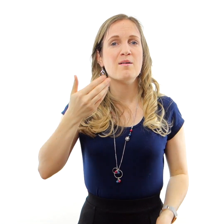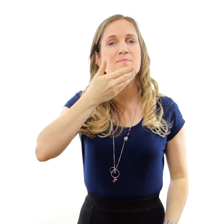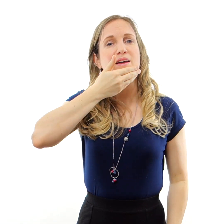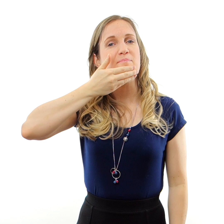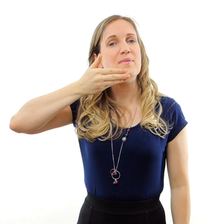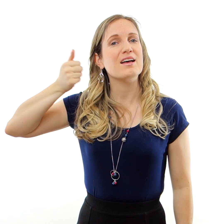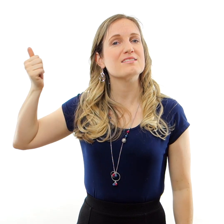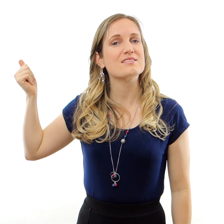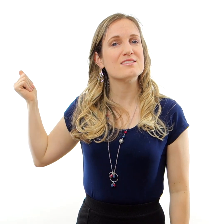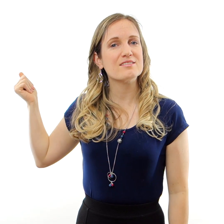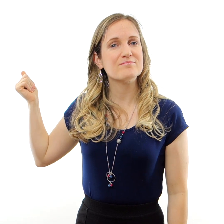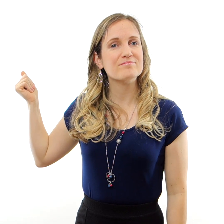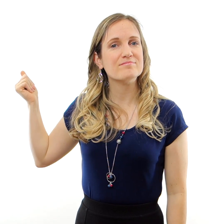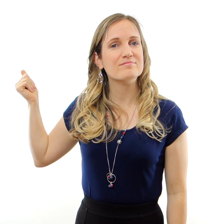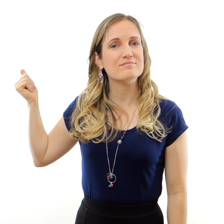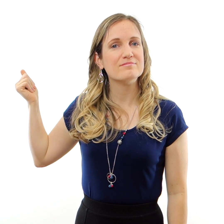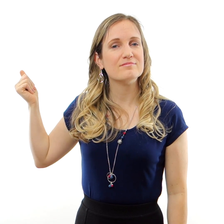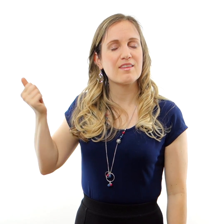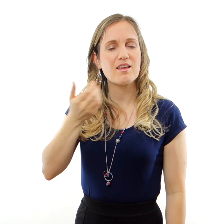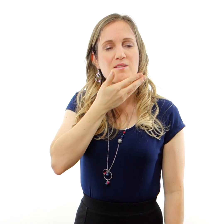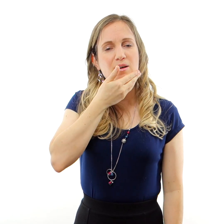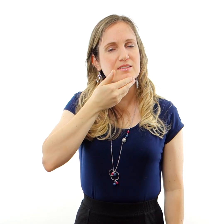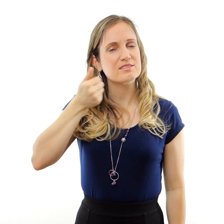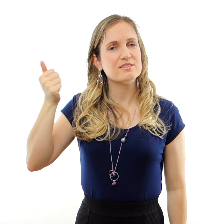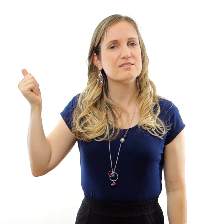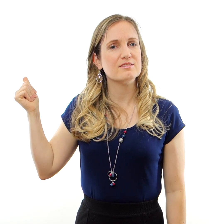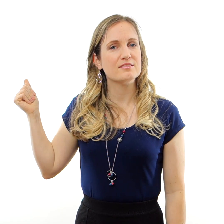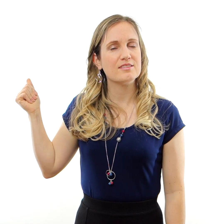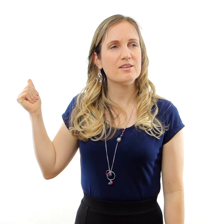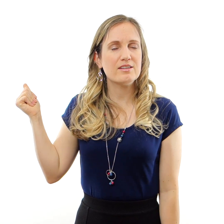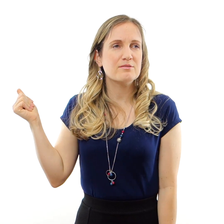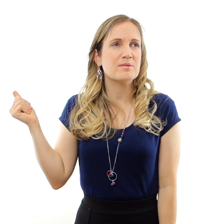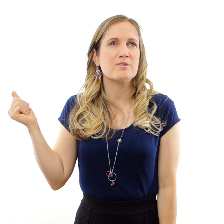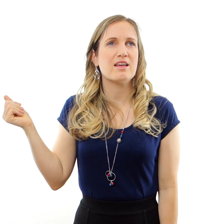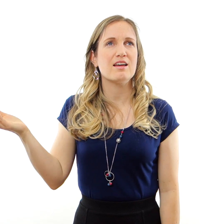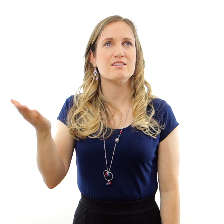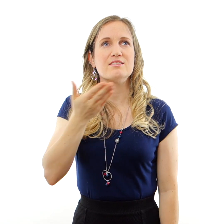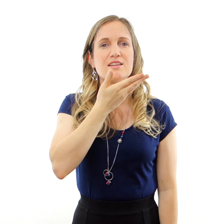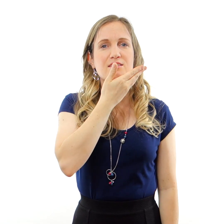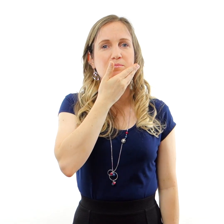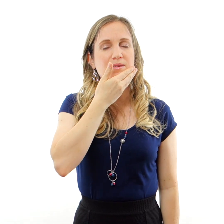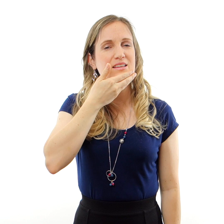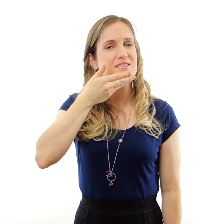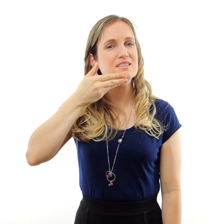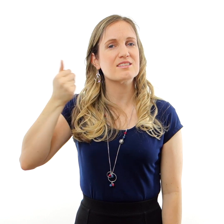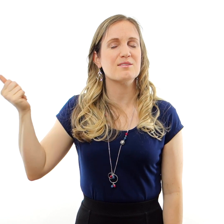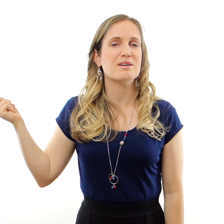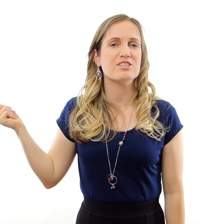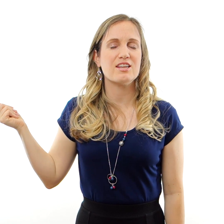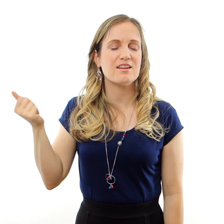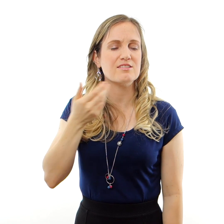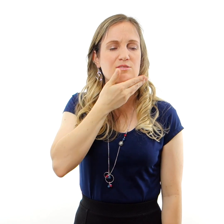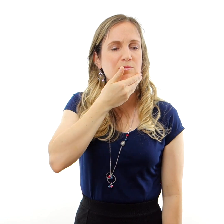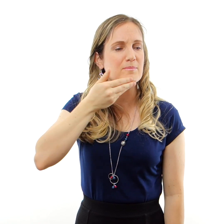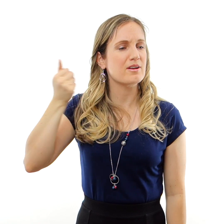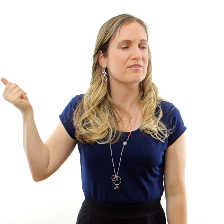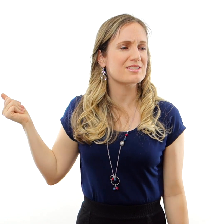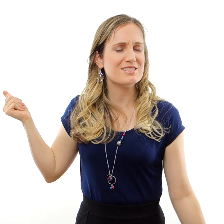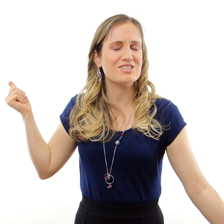my best. My best. How can I remember that? I just take the best thing that's on my chin and just wipe it off because it's just